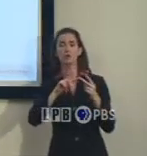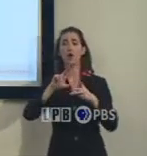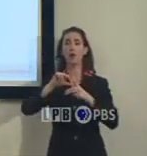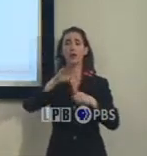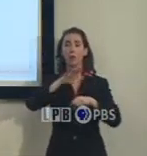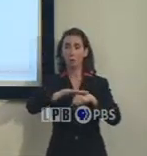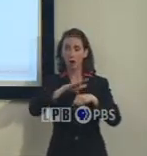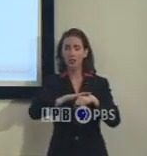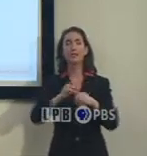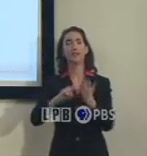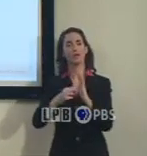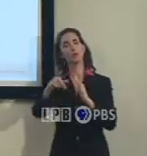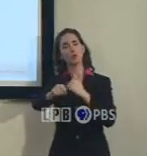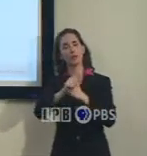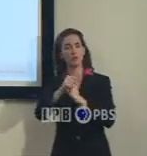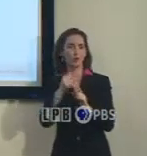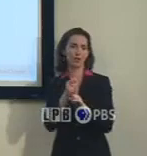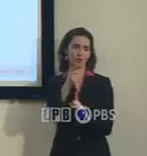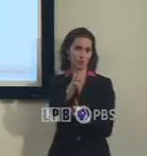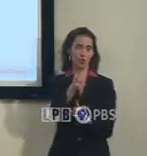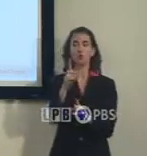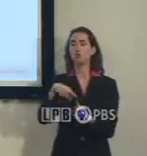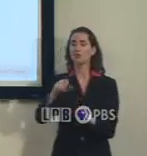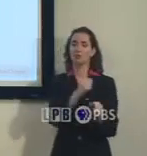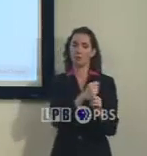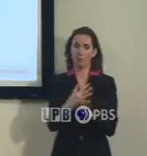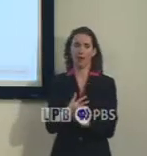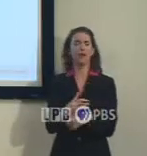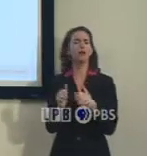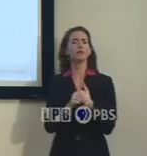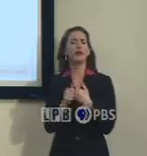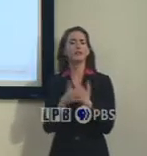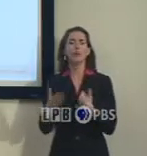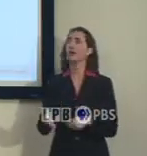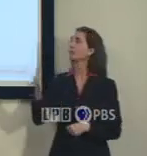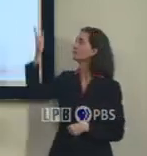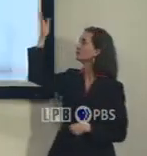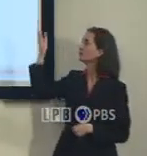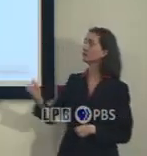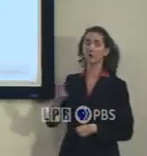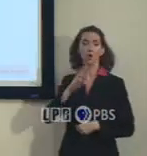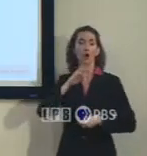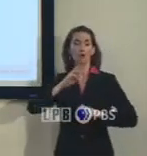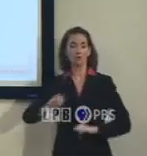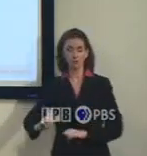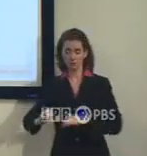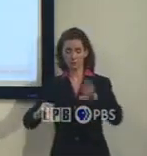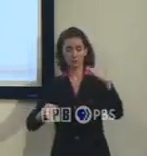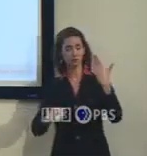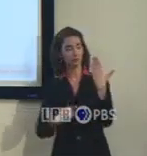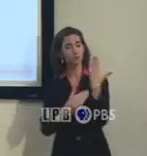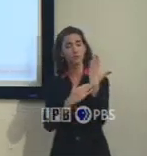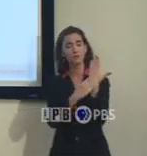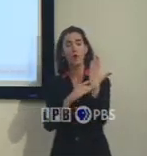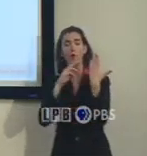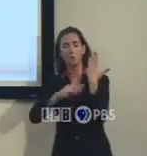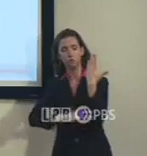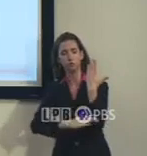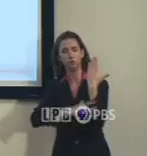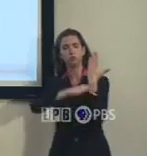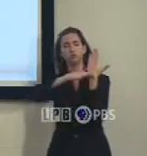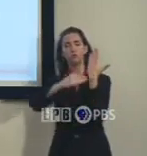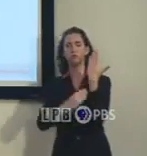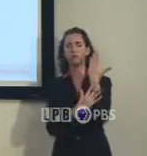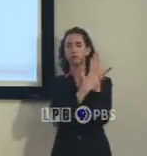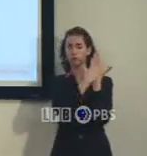for those threats. Some of those threats, as you see there with the list, are life-threatening storm surge along the coast. Obviously, hurricane force